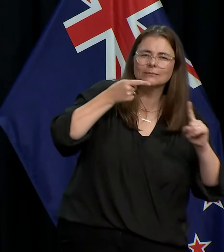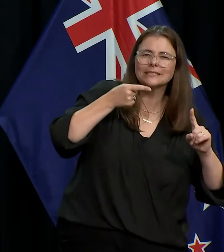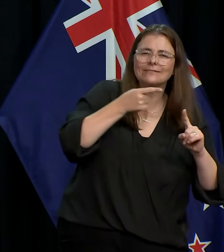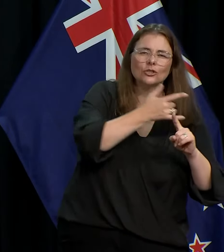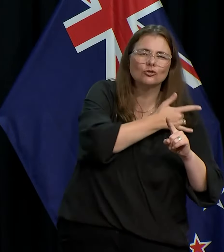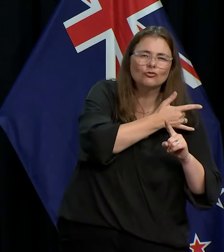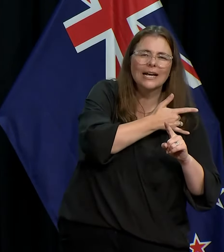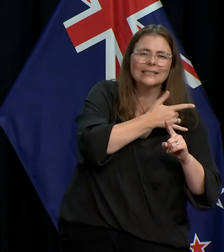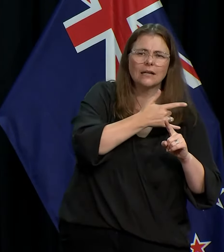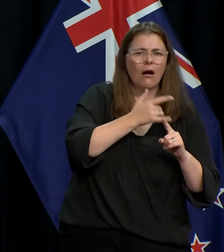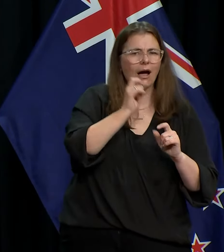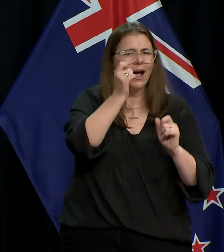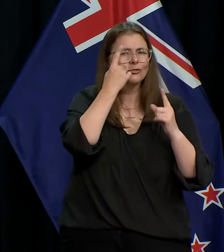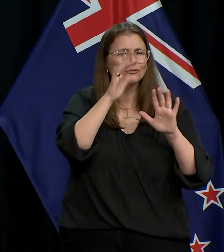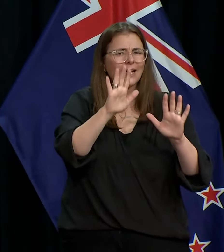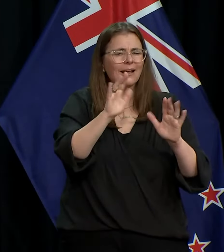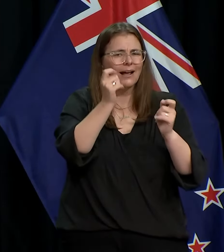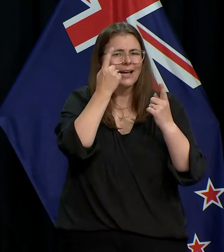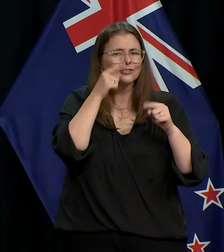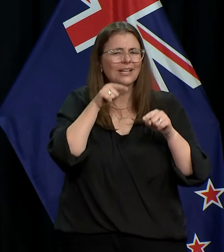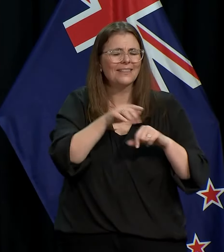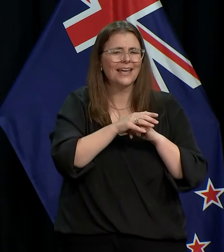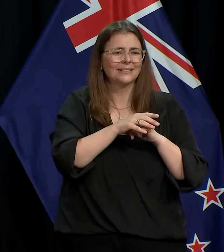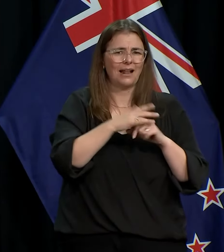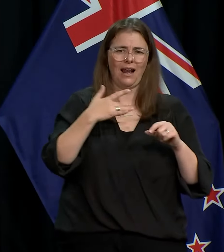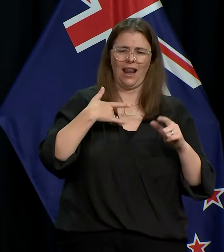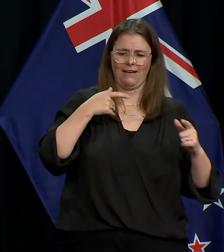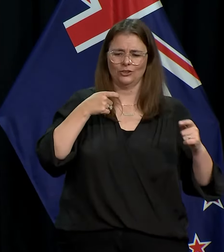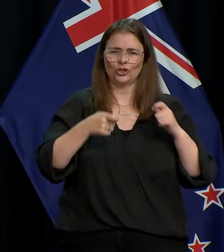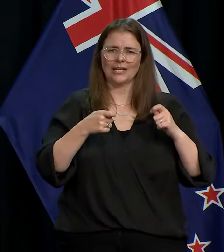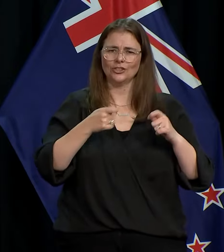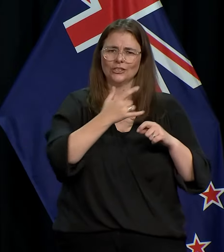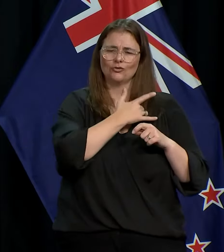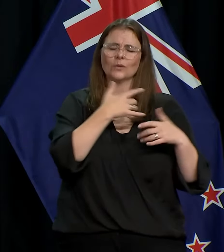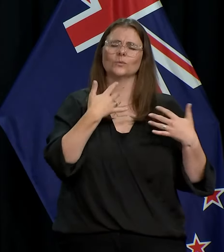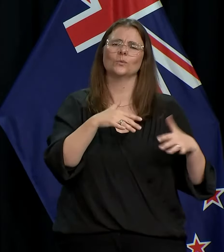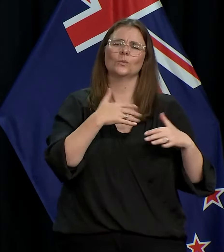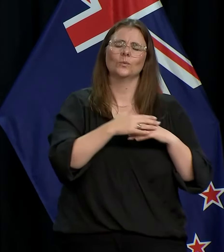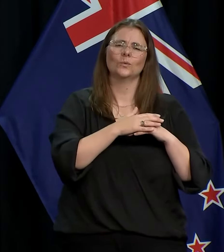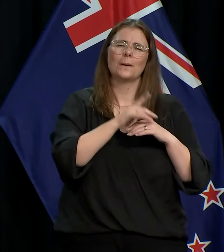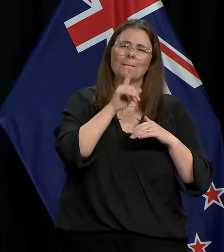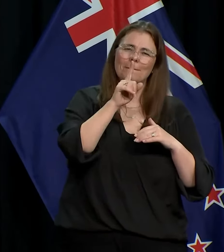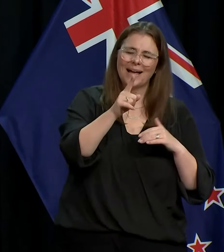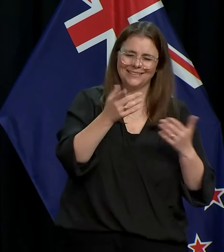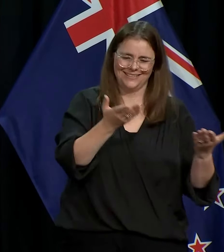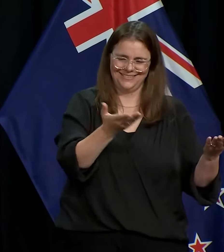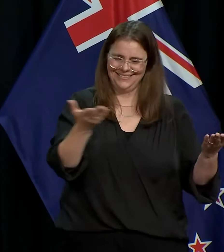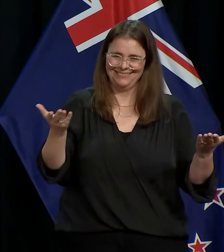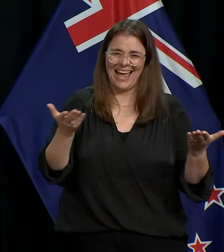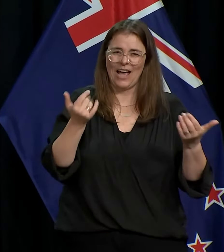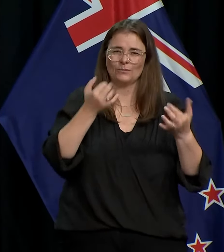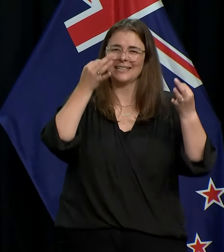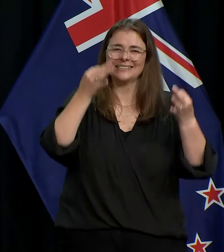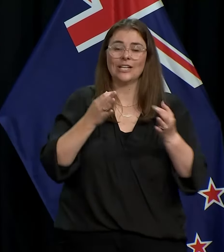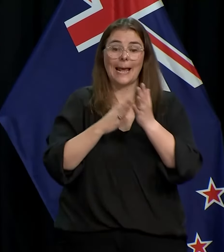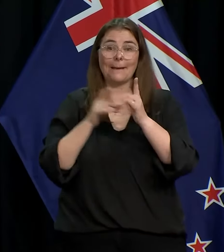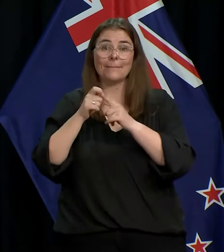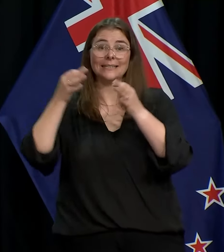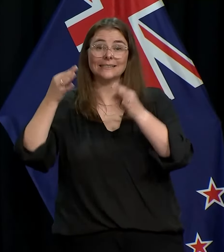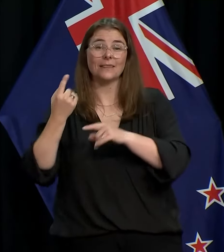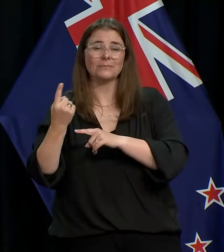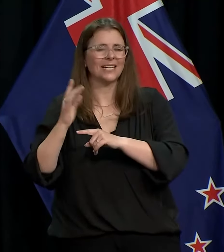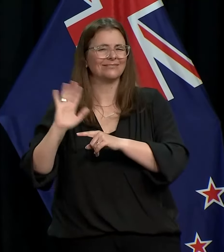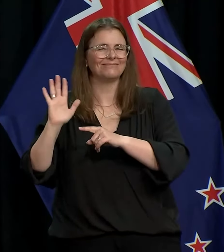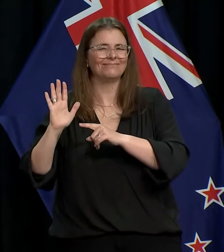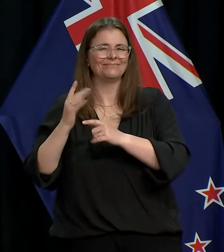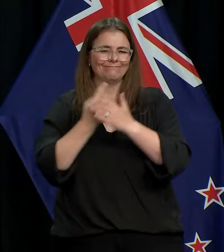and understandably, in many cases, these are life-altering drugs, but these should always be decisions that aren't made by politicians, but are